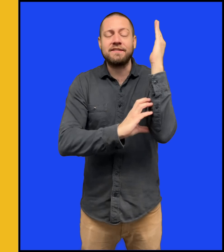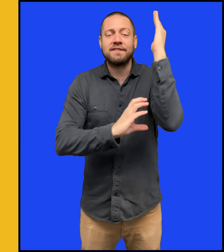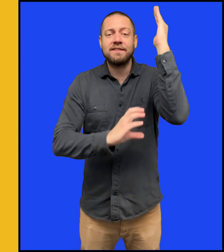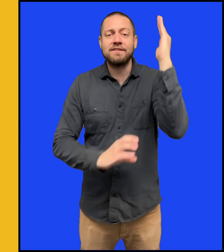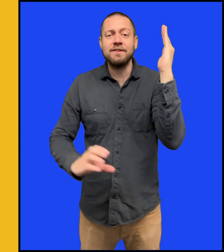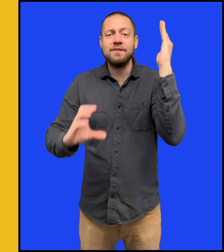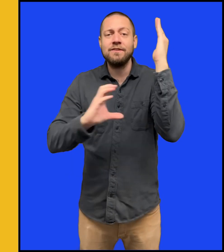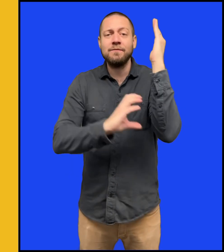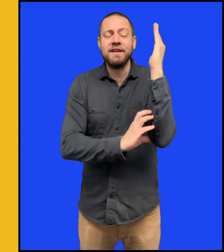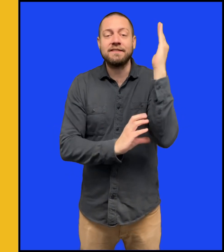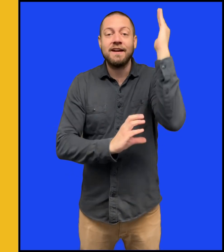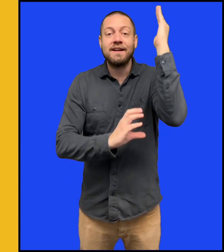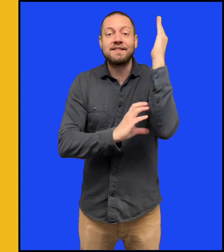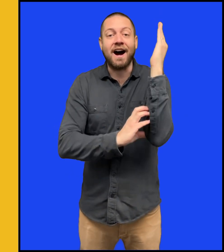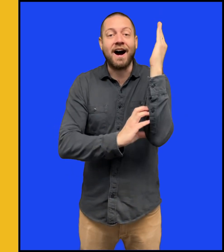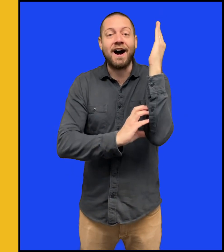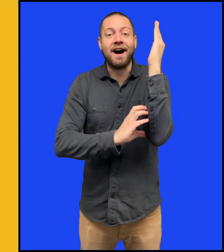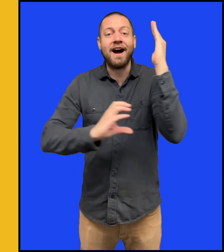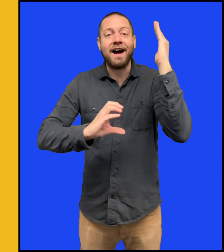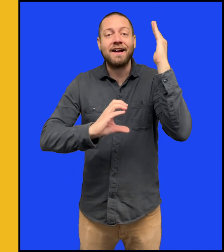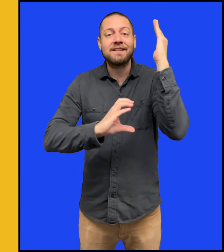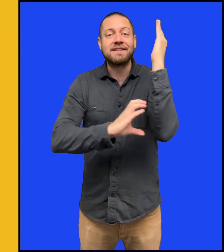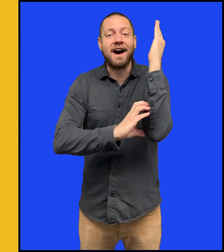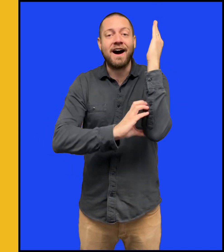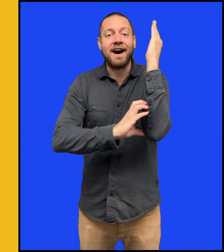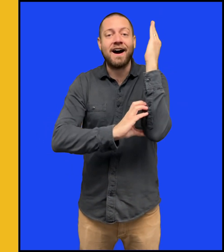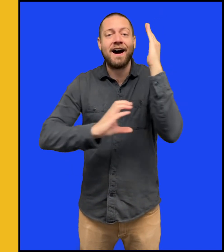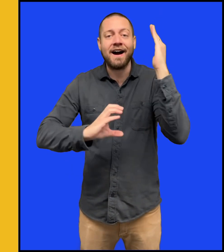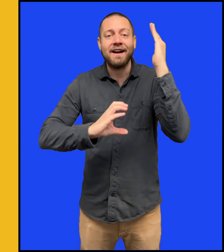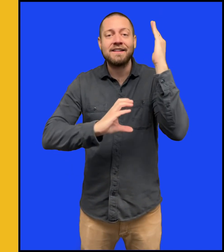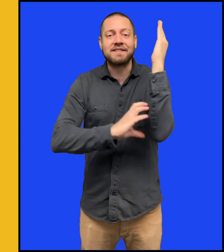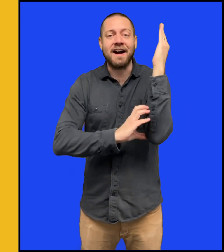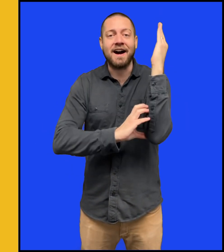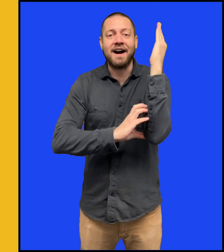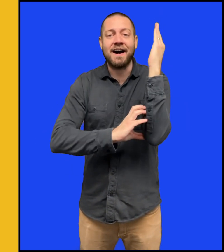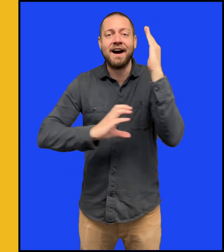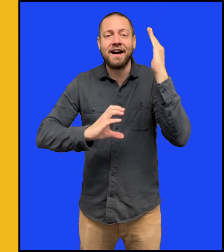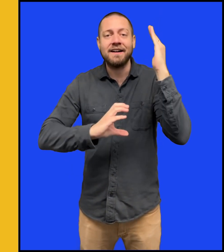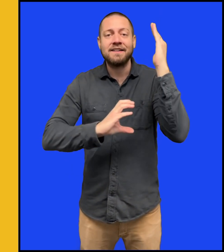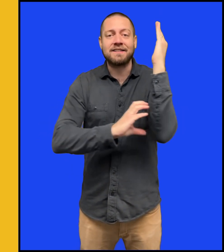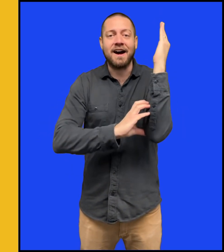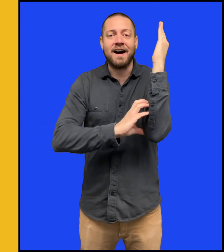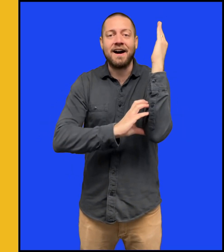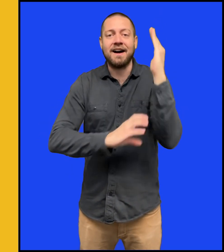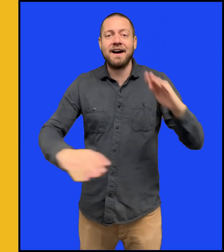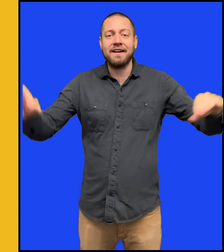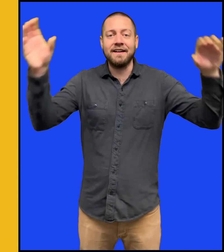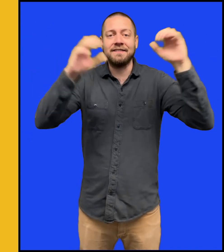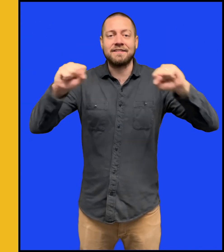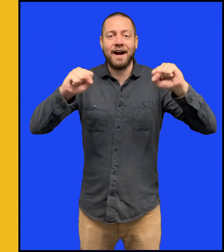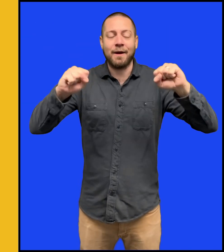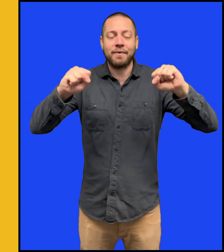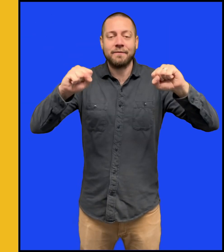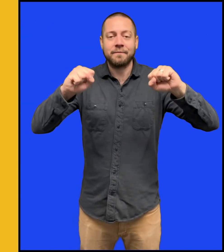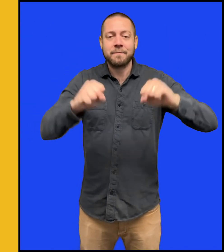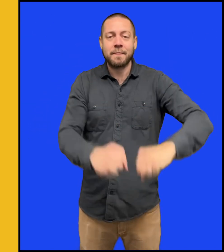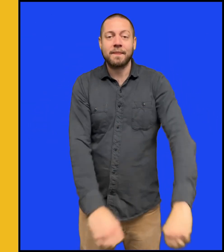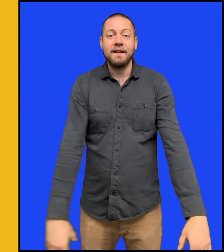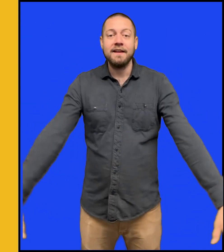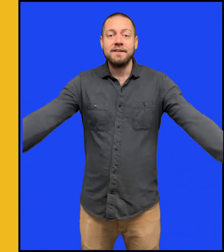2 beats, 2 beats. Ta, ta, ta, ta, and